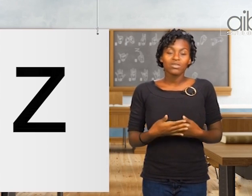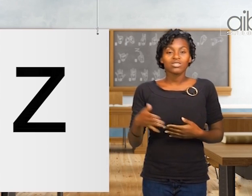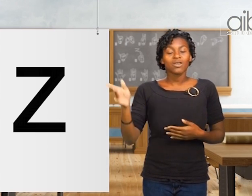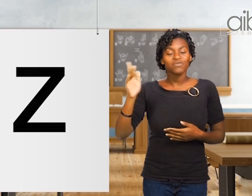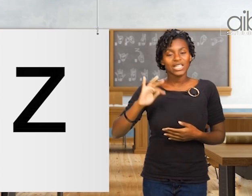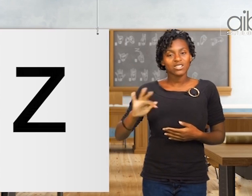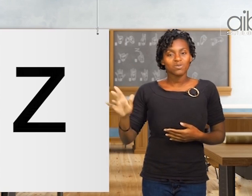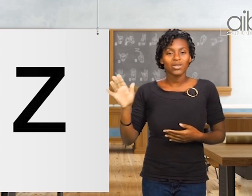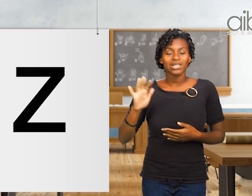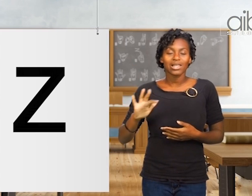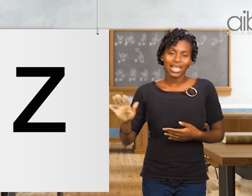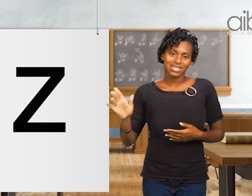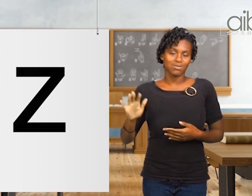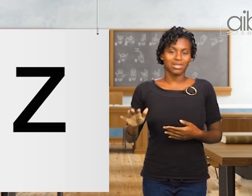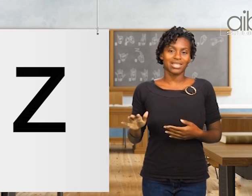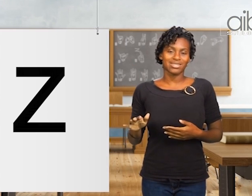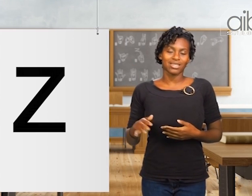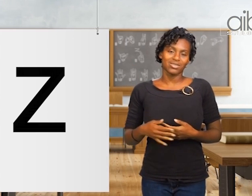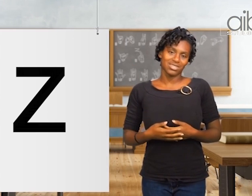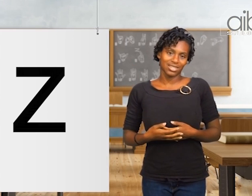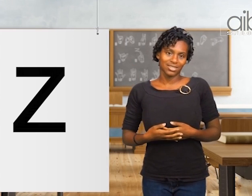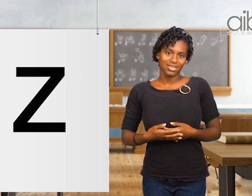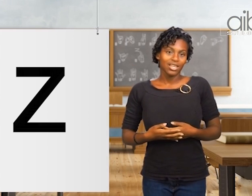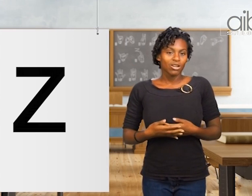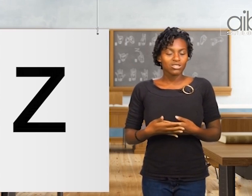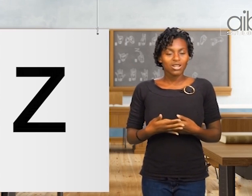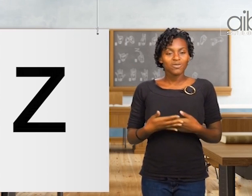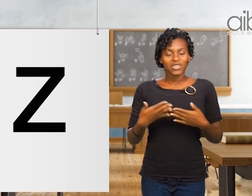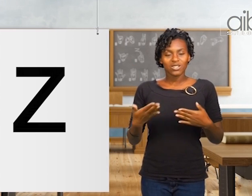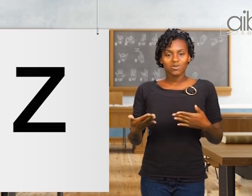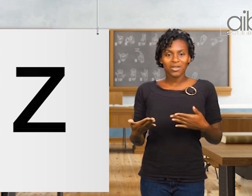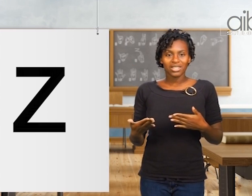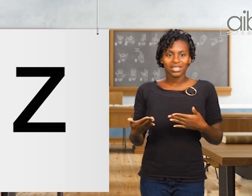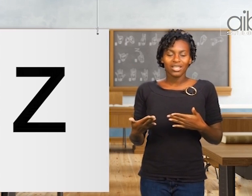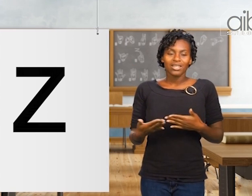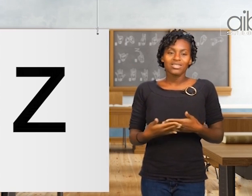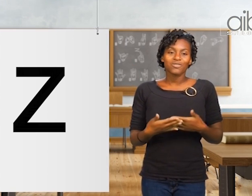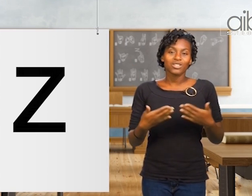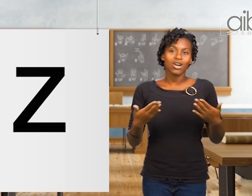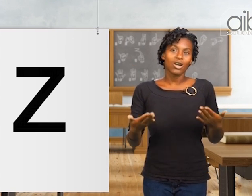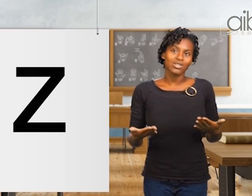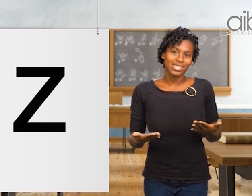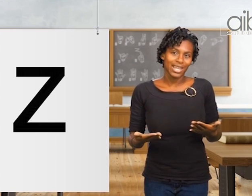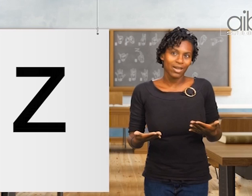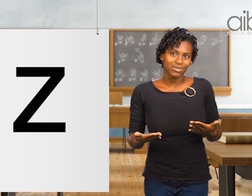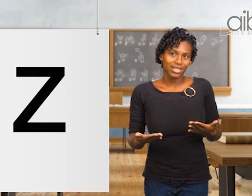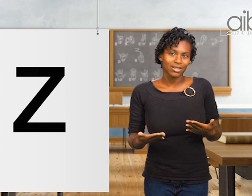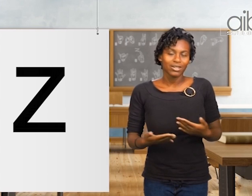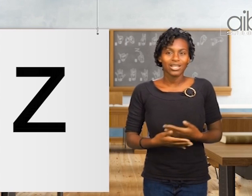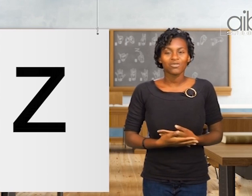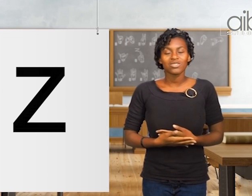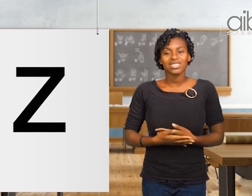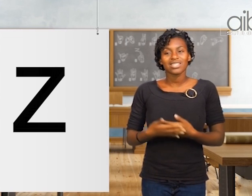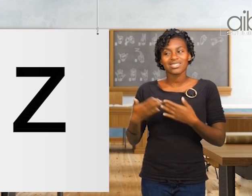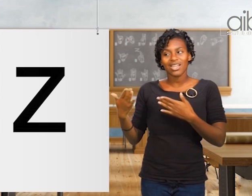start fingerspelling the license plates that you see. Or start fingerspelling the different cars that are out there. And if you see a